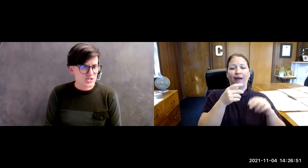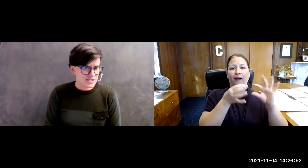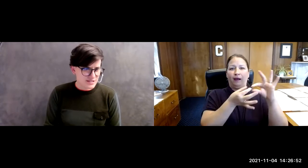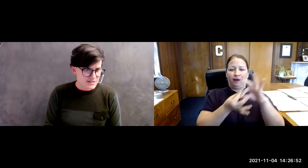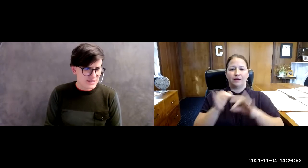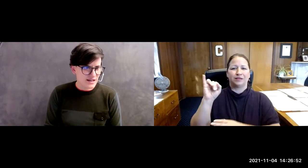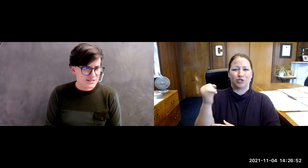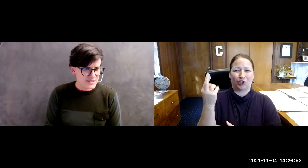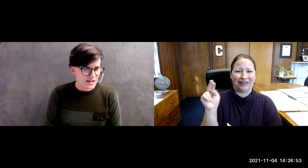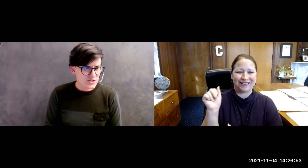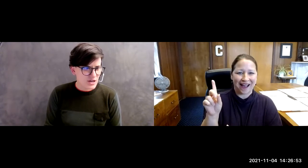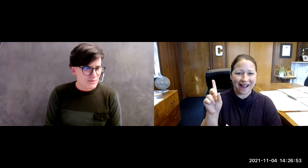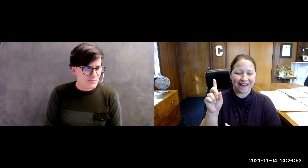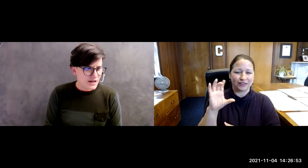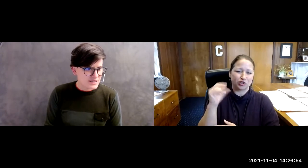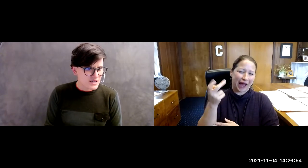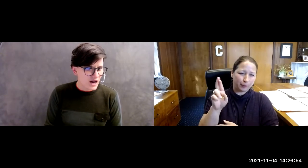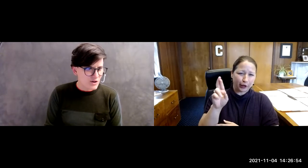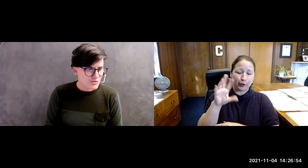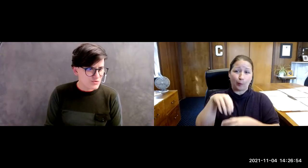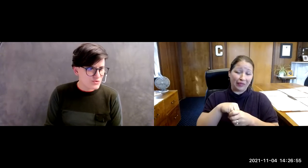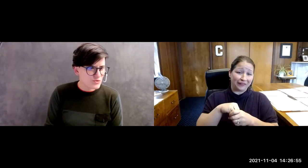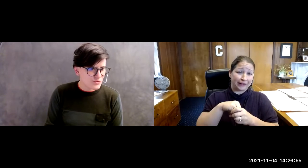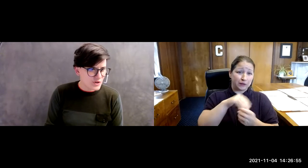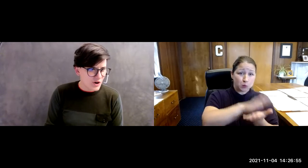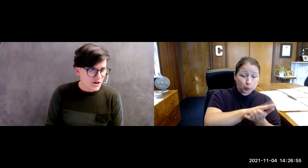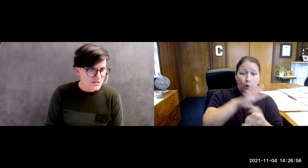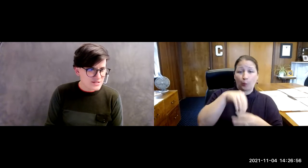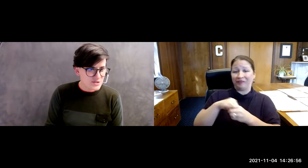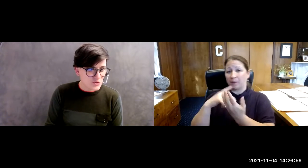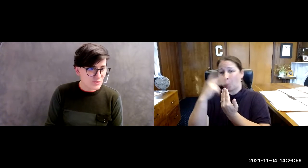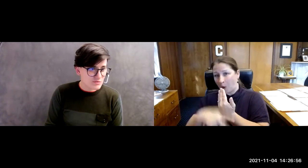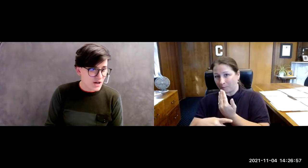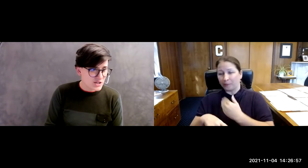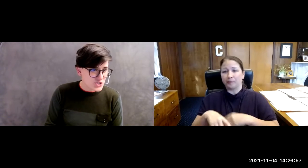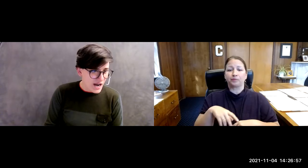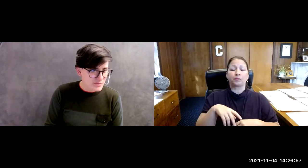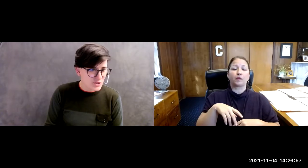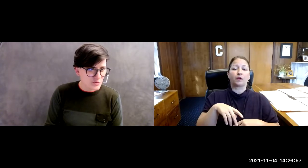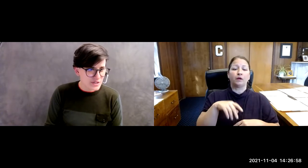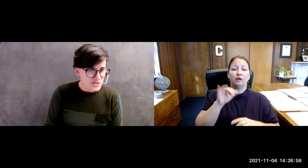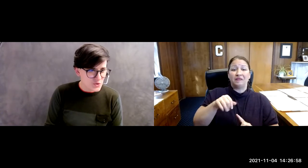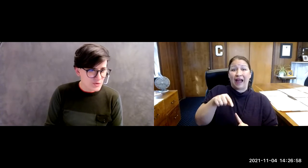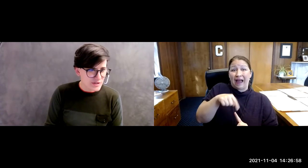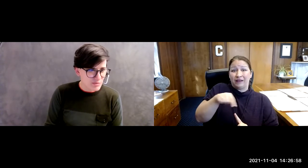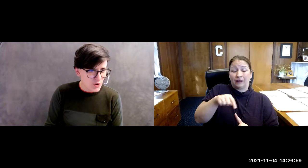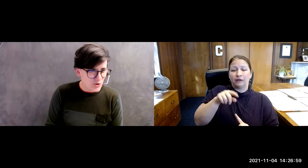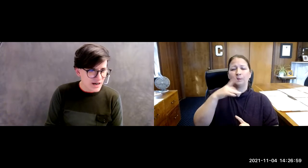organizations and such, but regards to a chapter within a school, within a